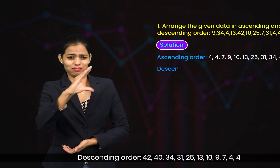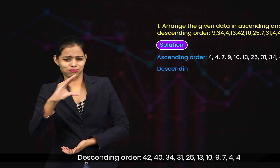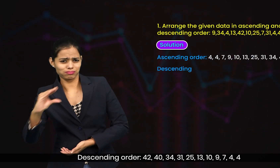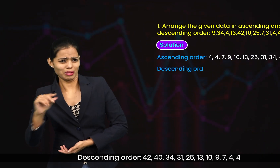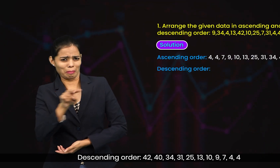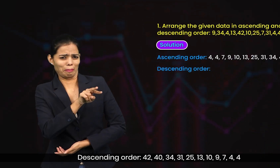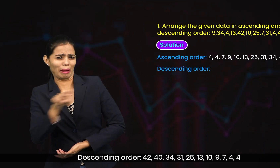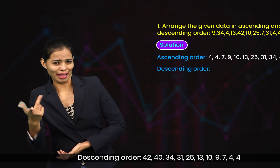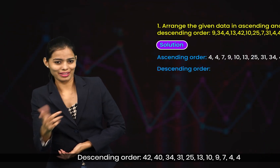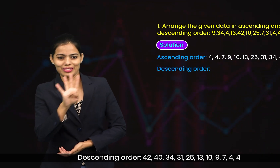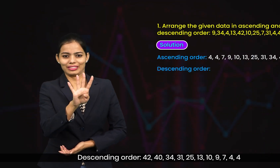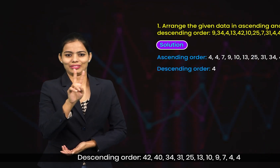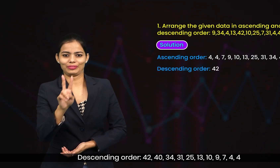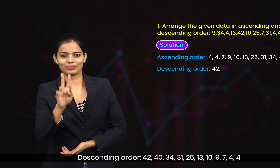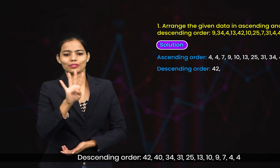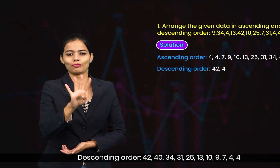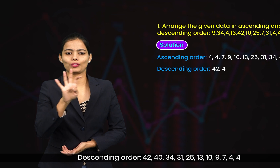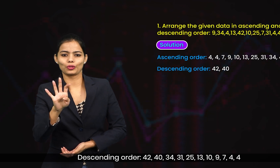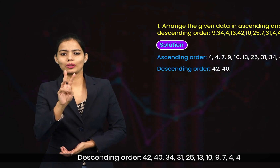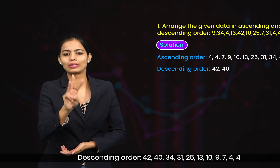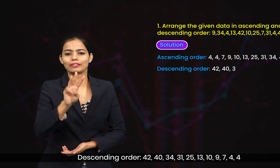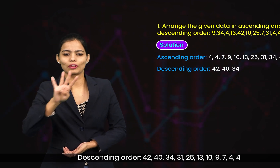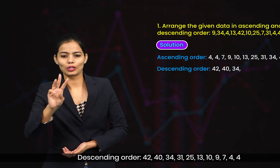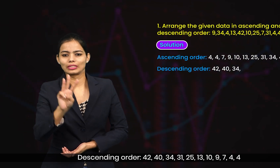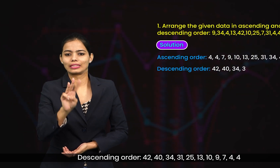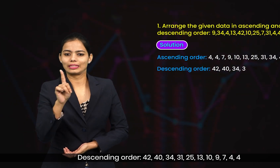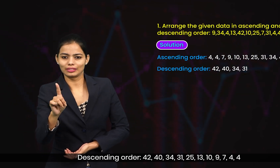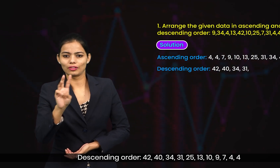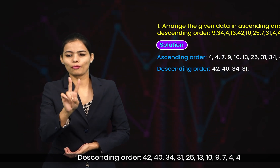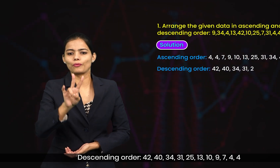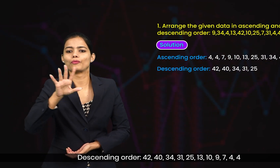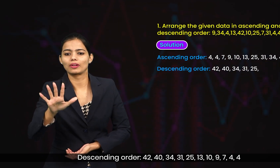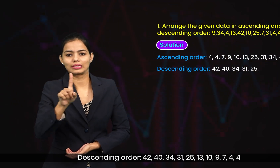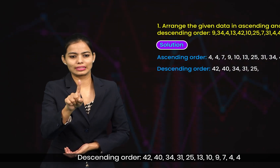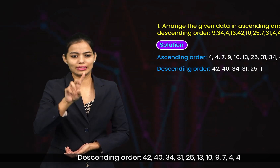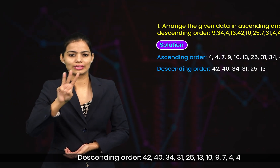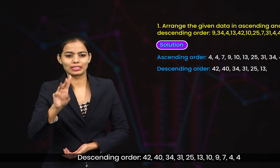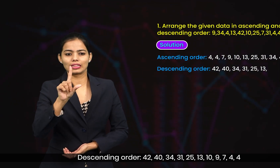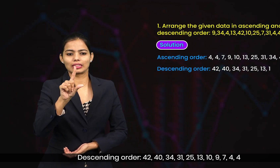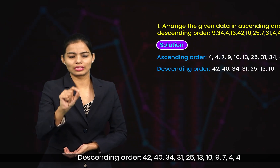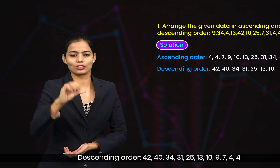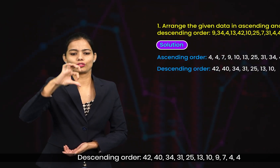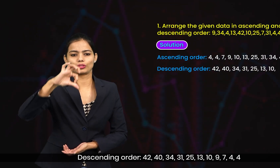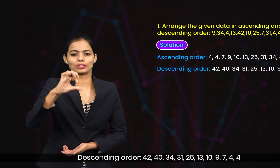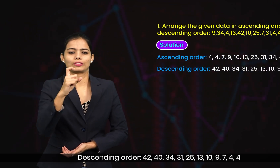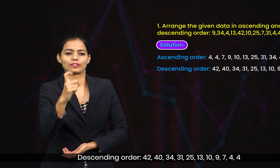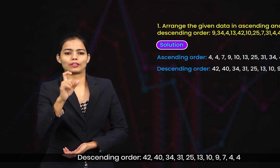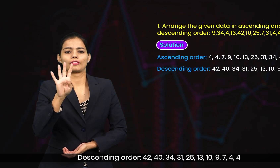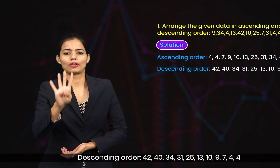Descending order 42, 40, 34, 31, 25, 13, 10, 9, 7,